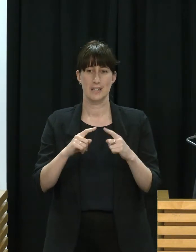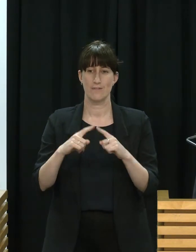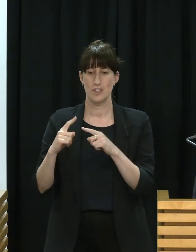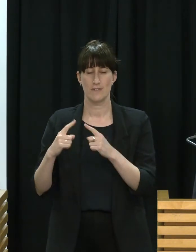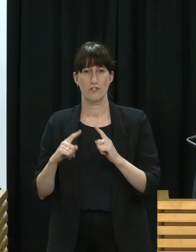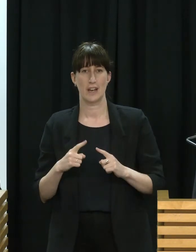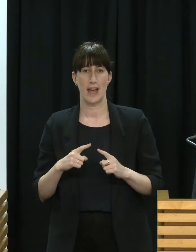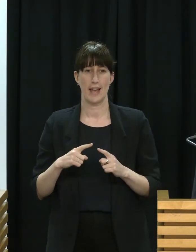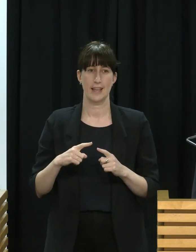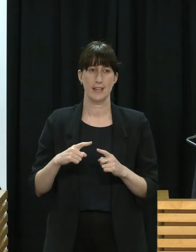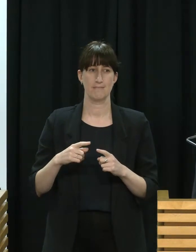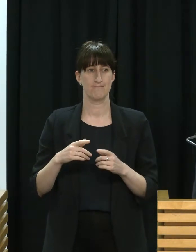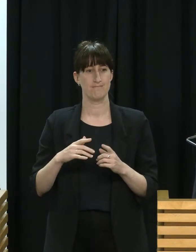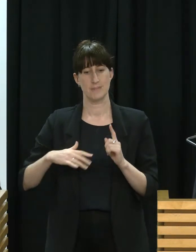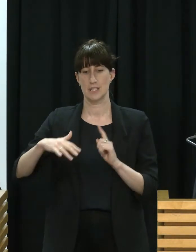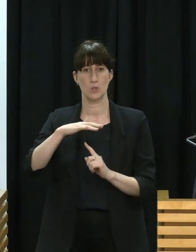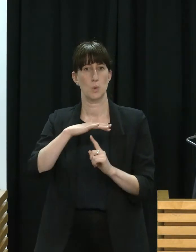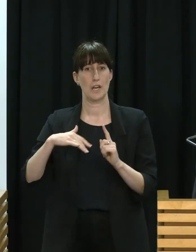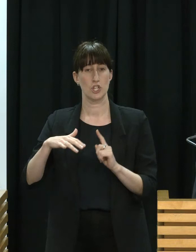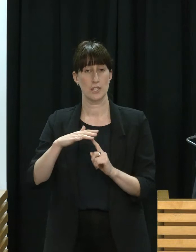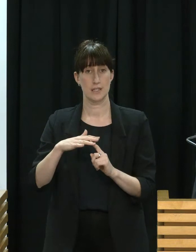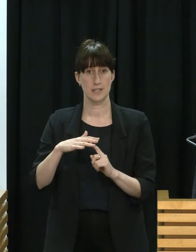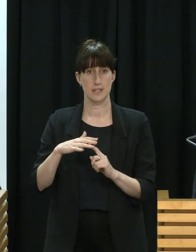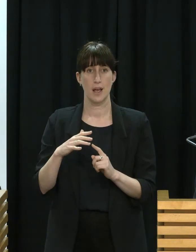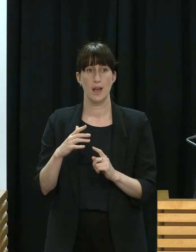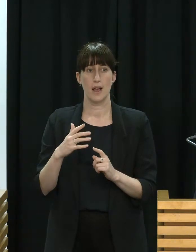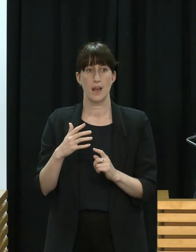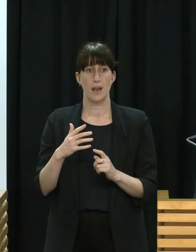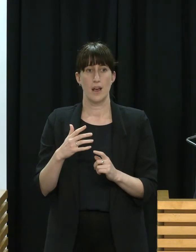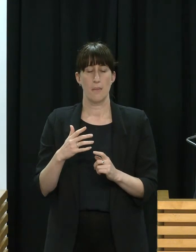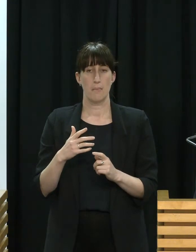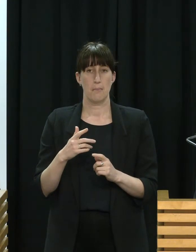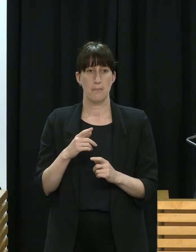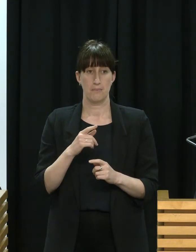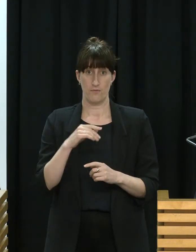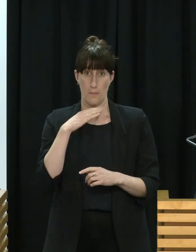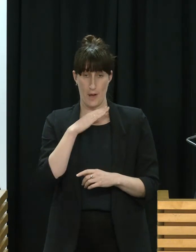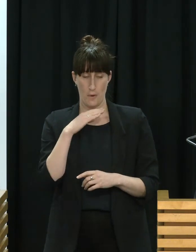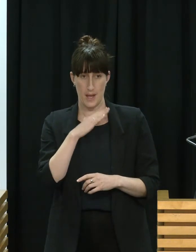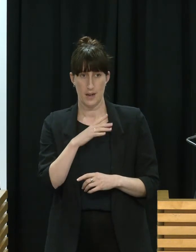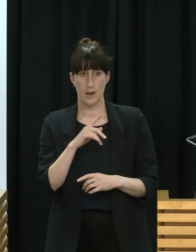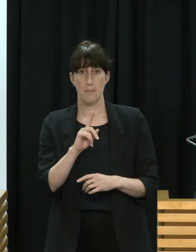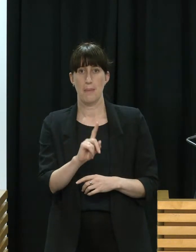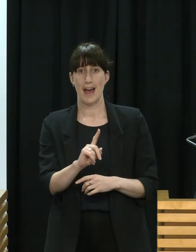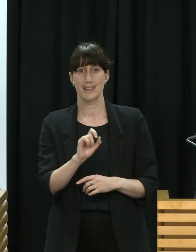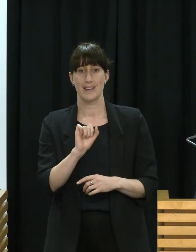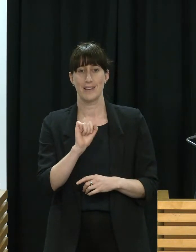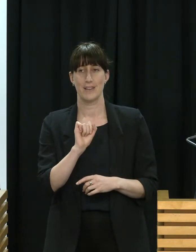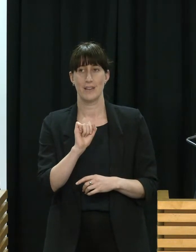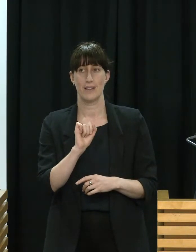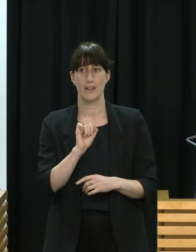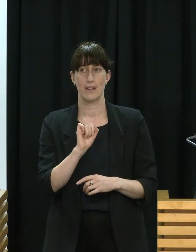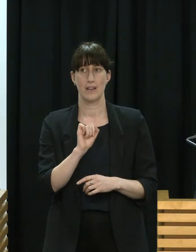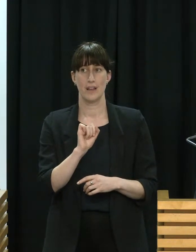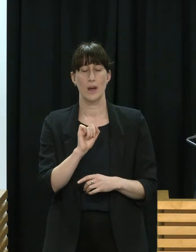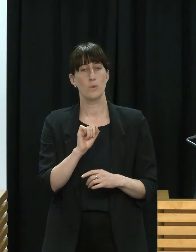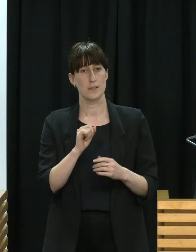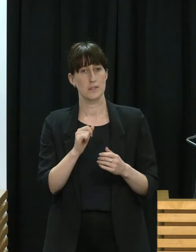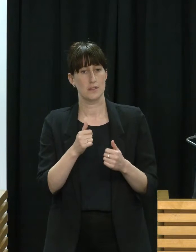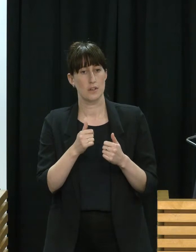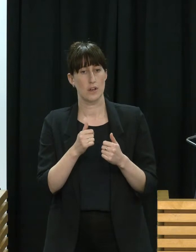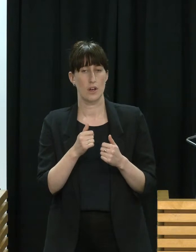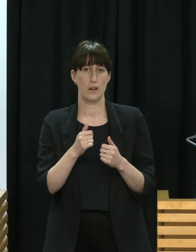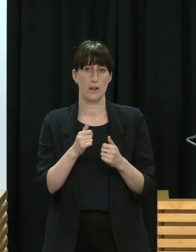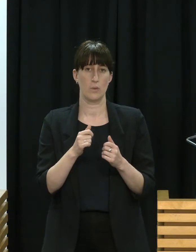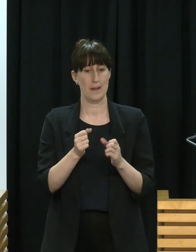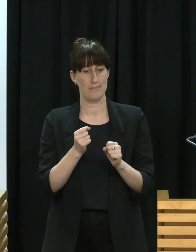up around Victoria. It just so happened that the public health advice aligned that we were able to bring people back with a negative pre-departure